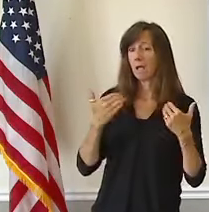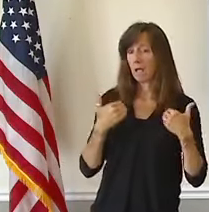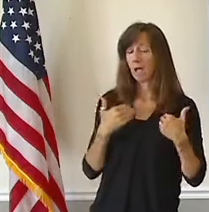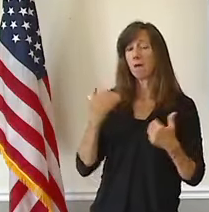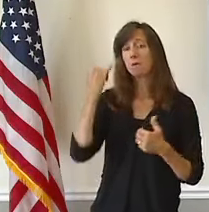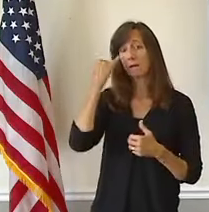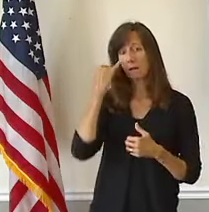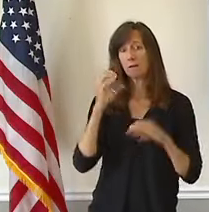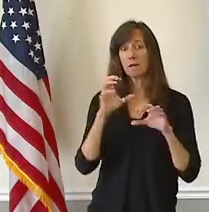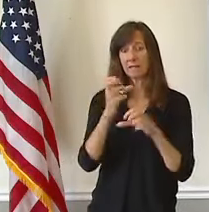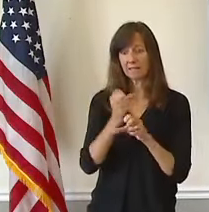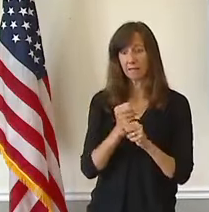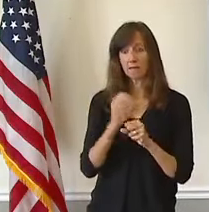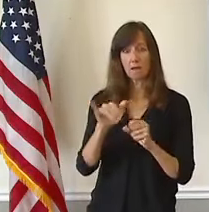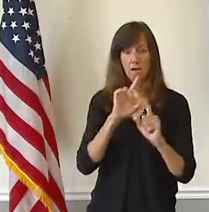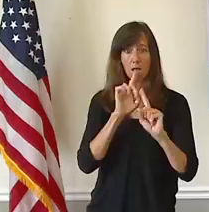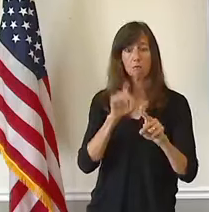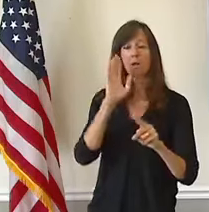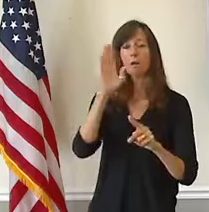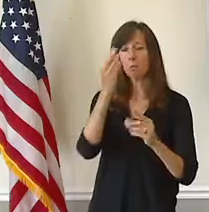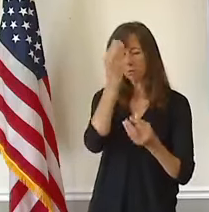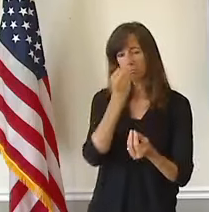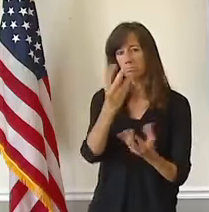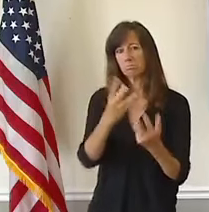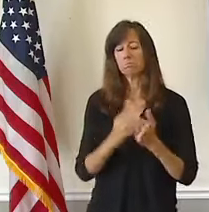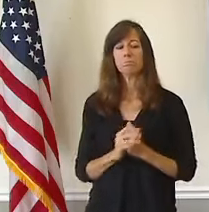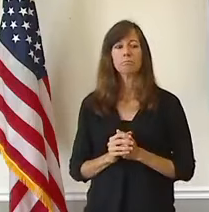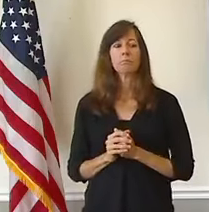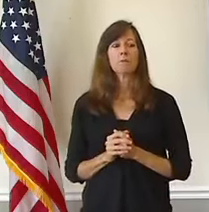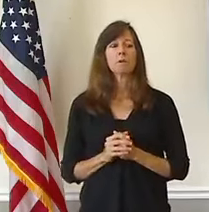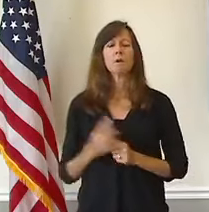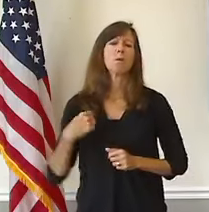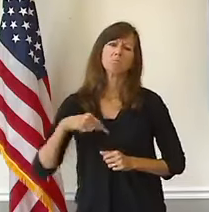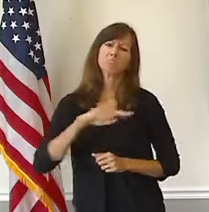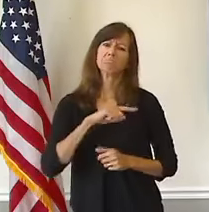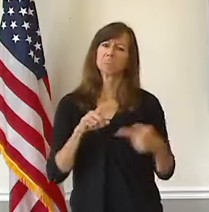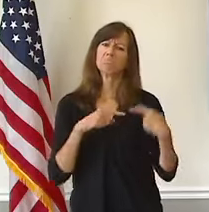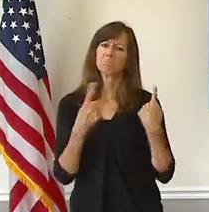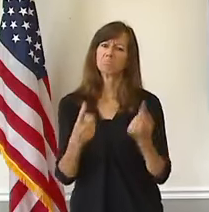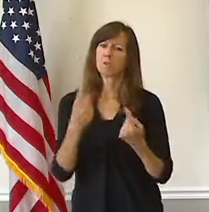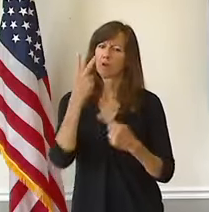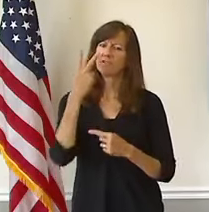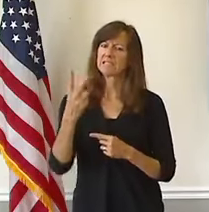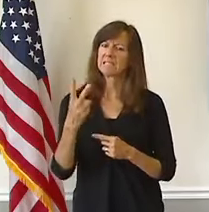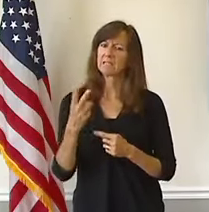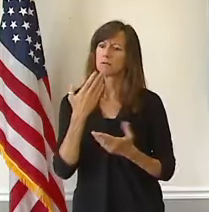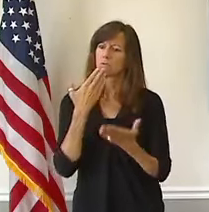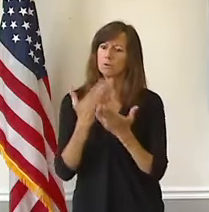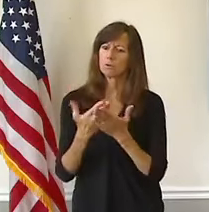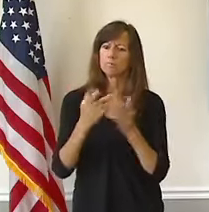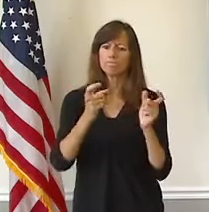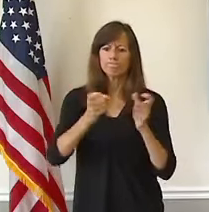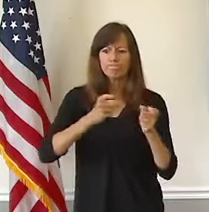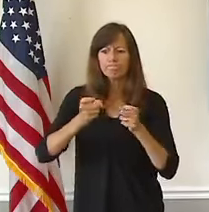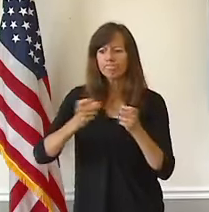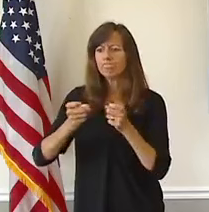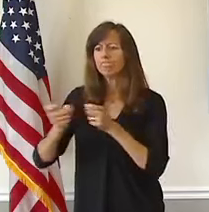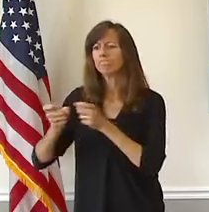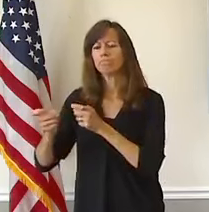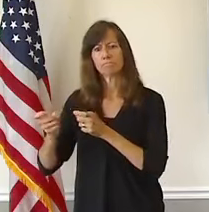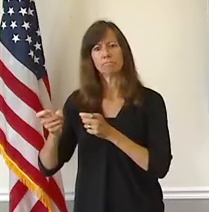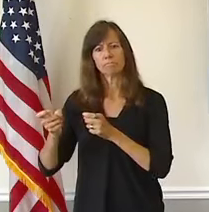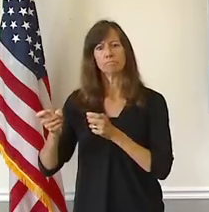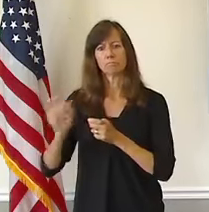will. But we have seen really good monitoring and management by our nursing home facilities. We are